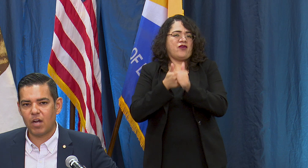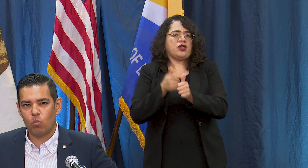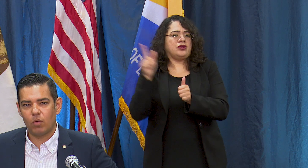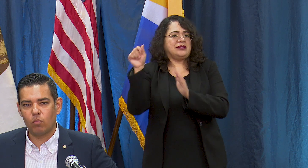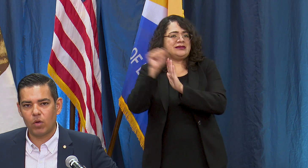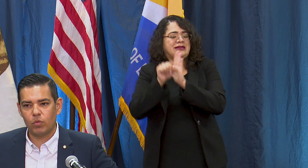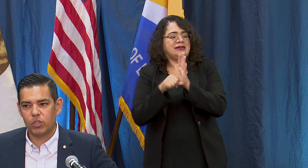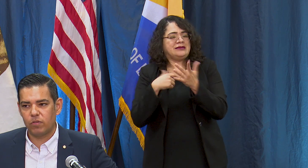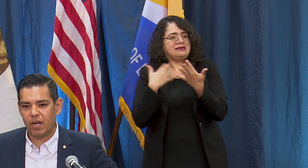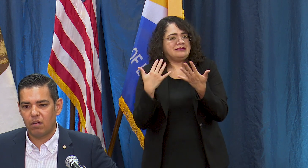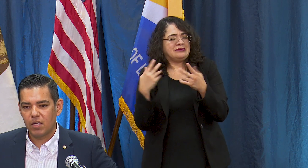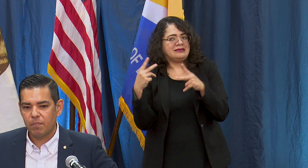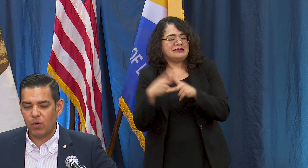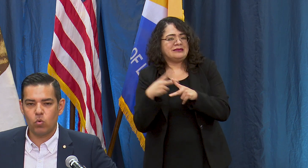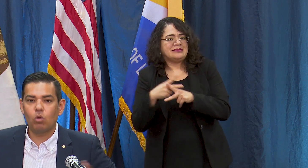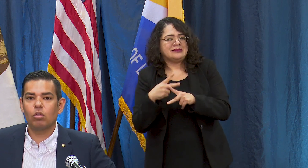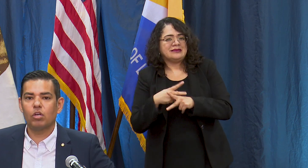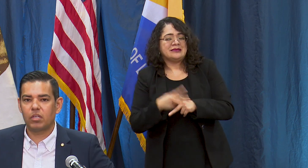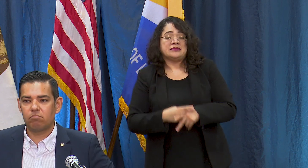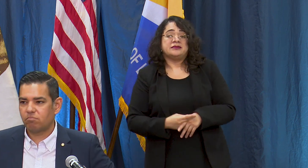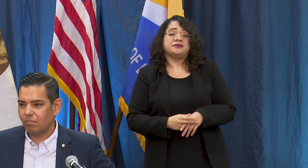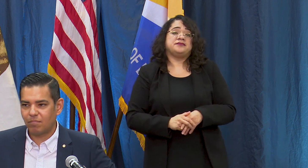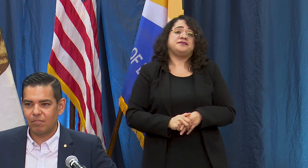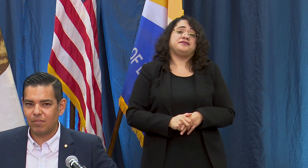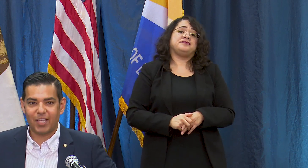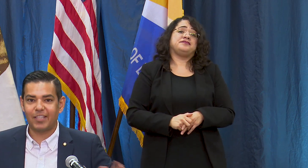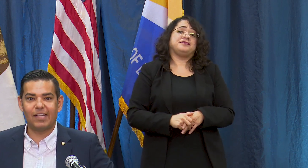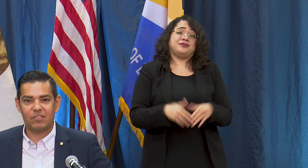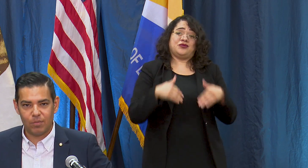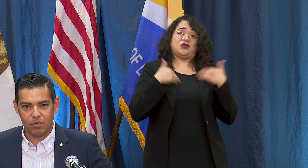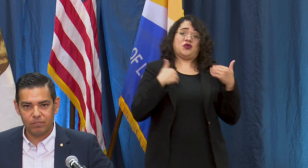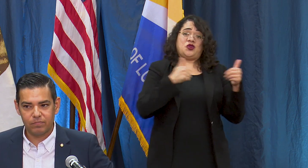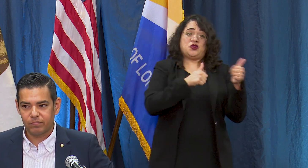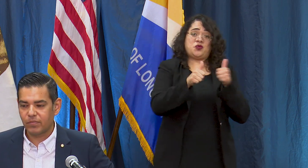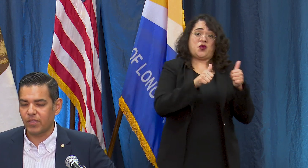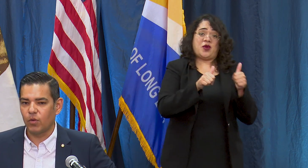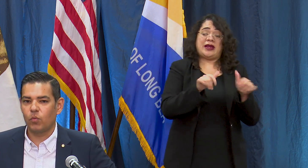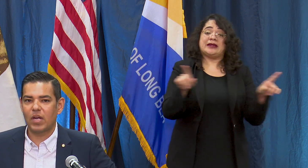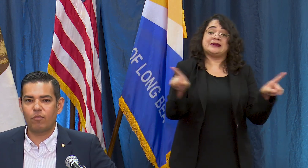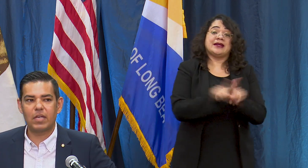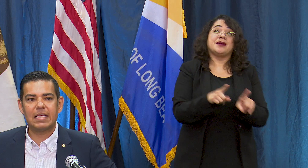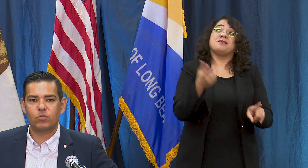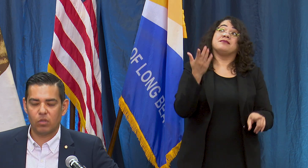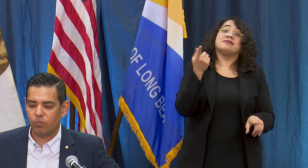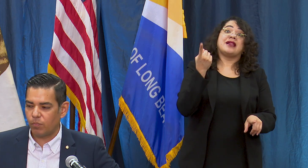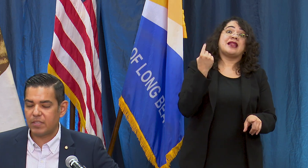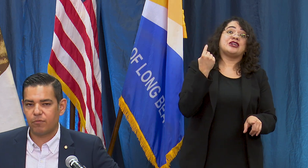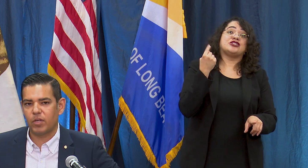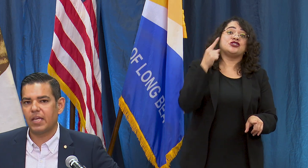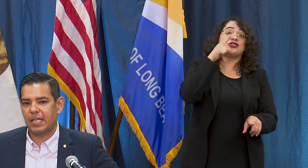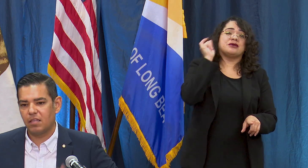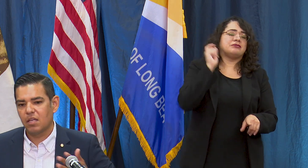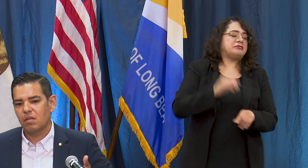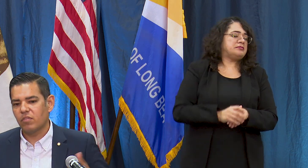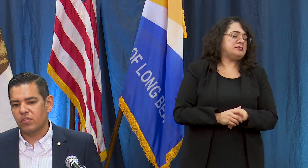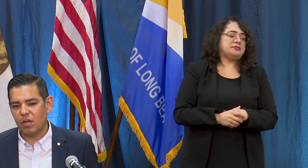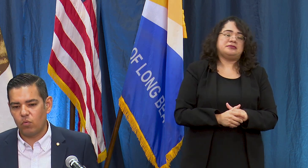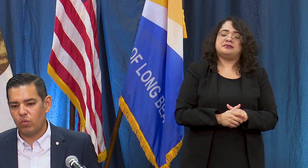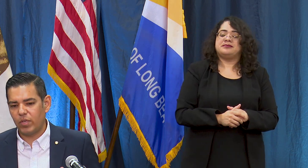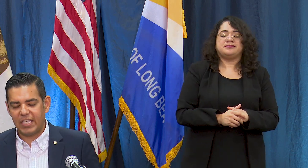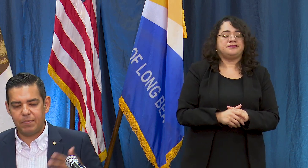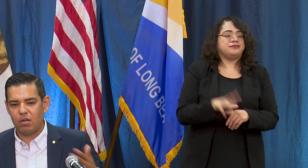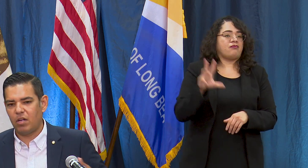trying to figure out what we do there, but it won't look like it did last summer. So whatever it is will be different. And